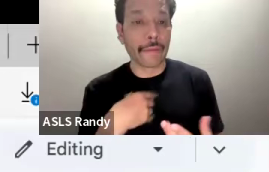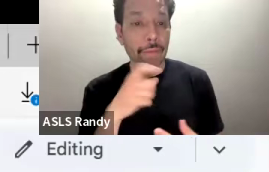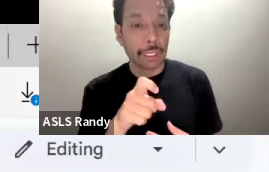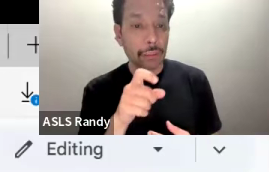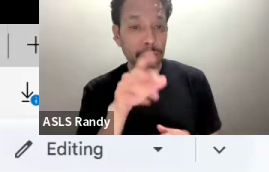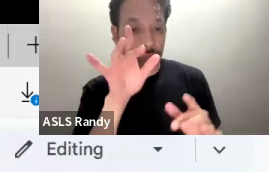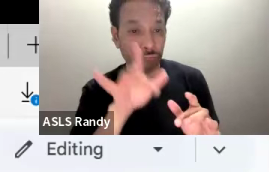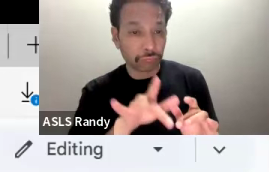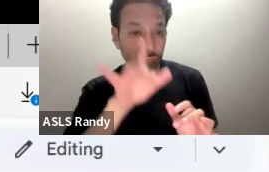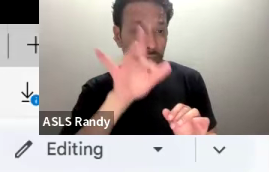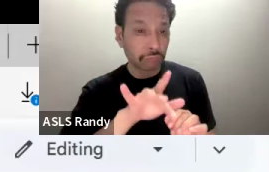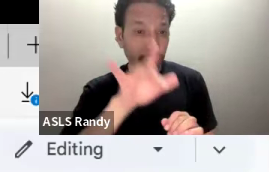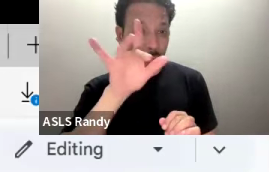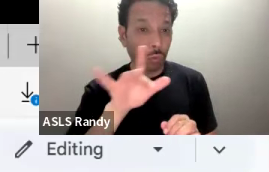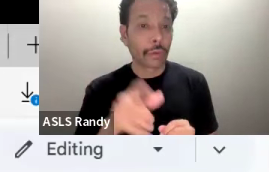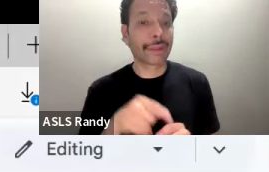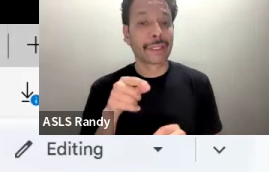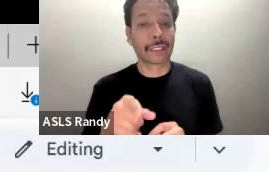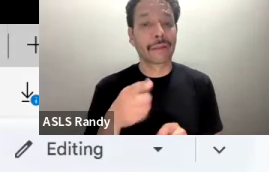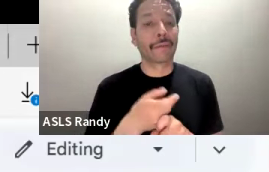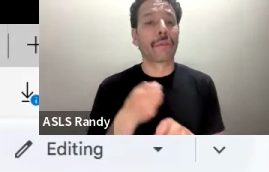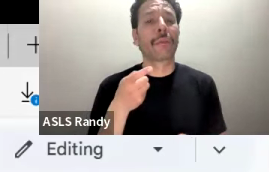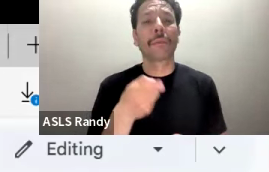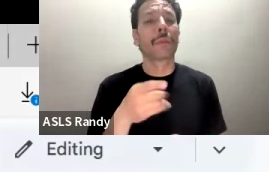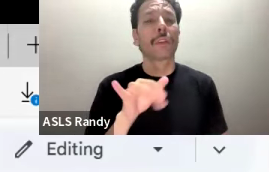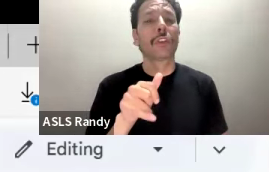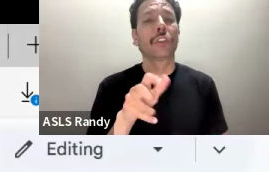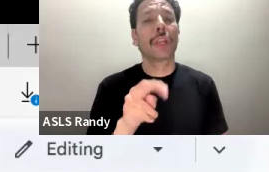scroll. This is from January